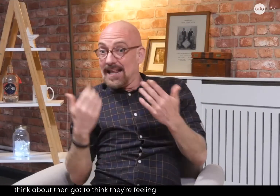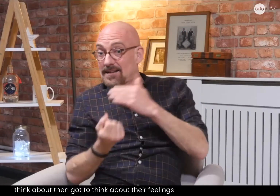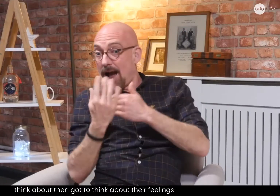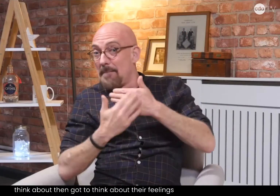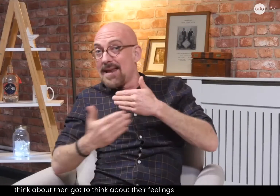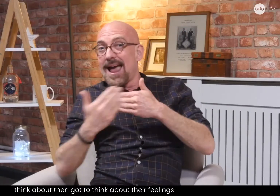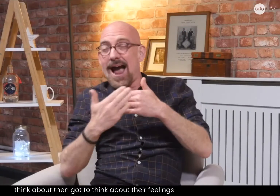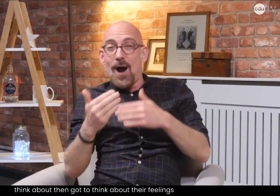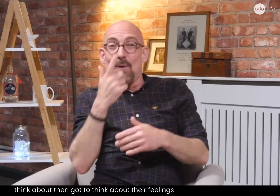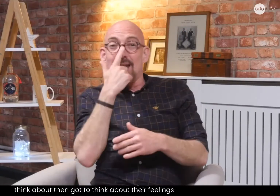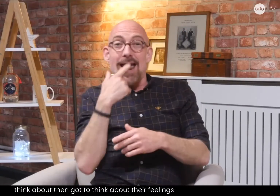that's really, really difficult. So